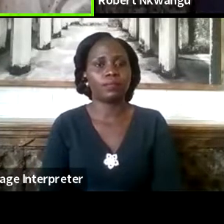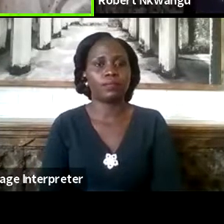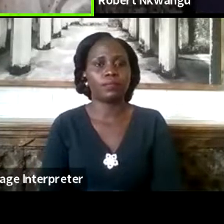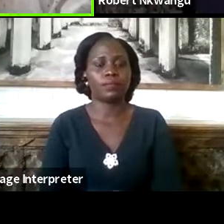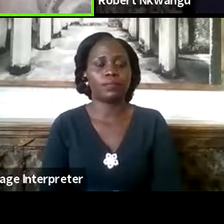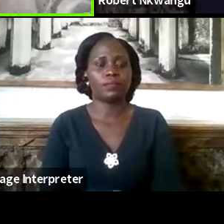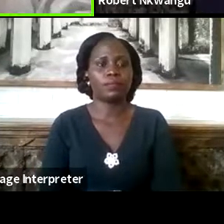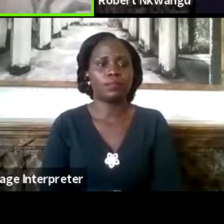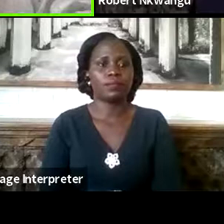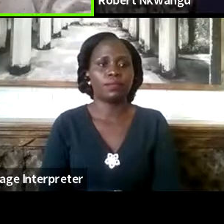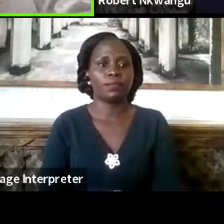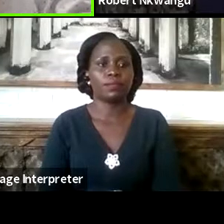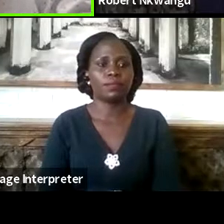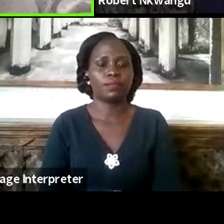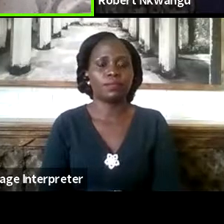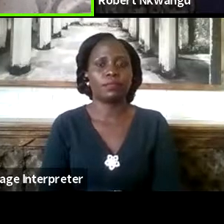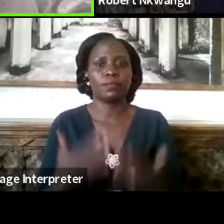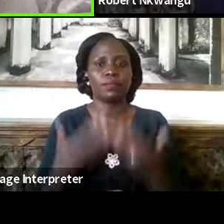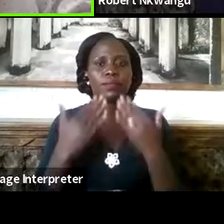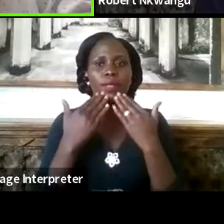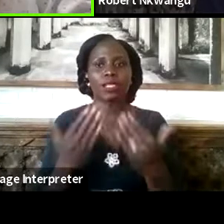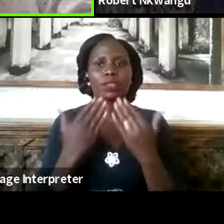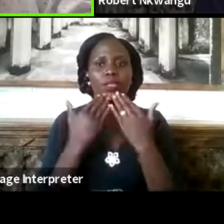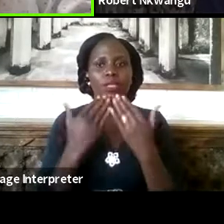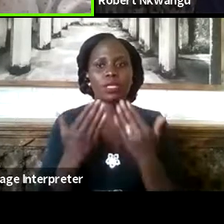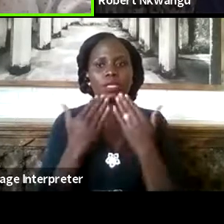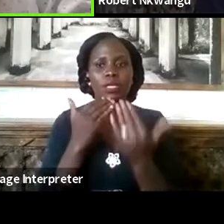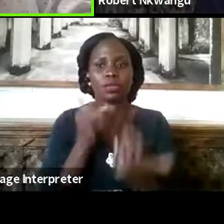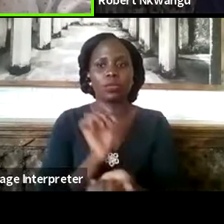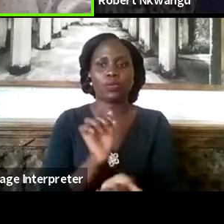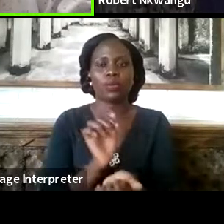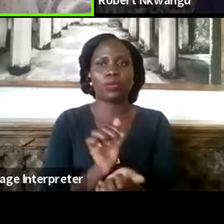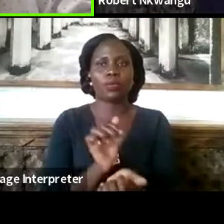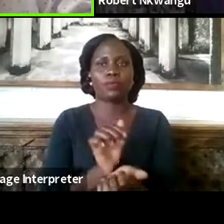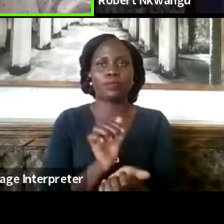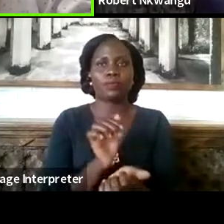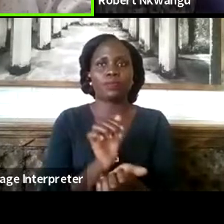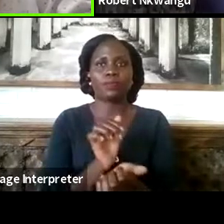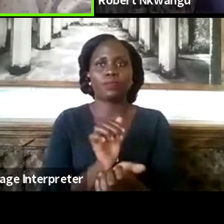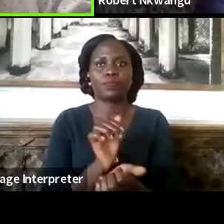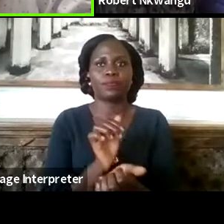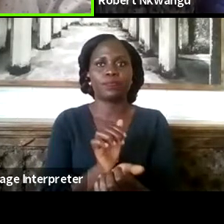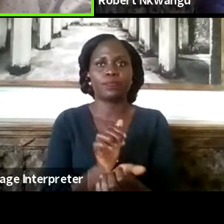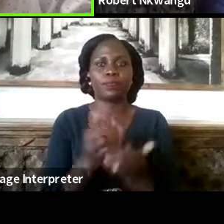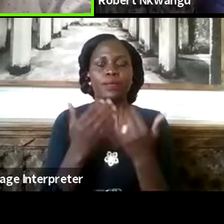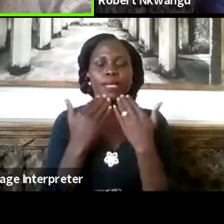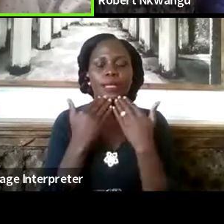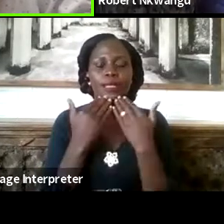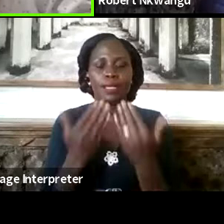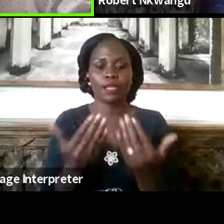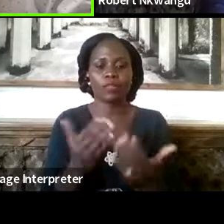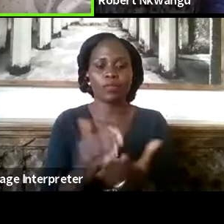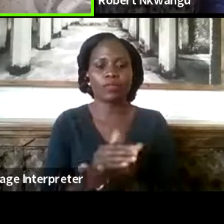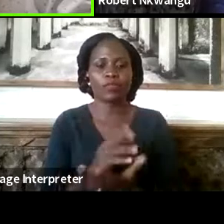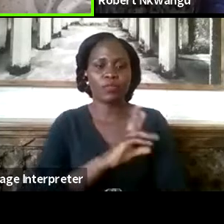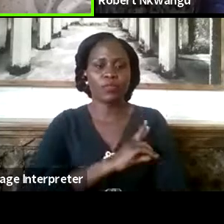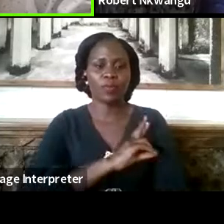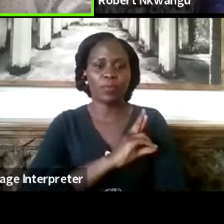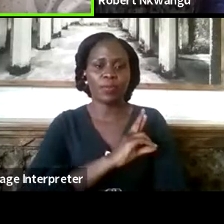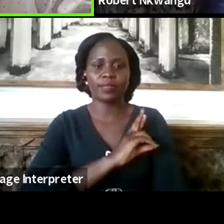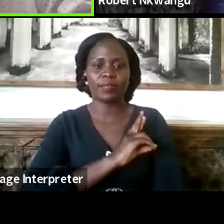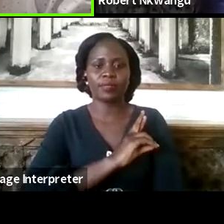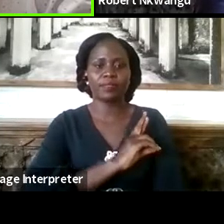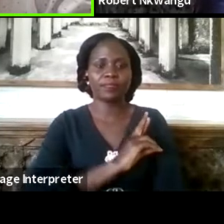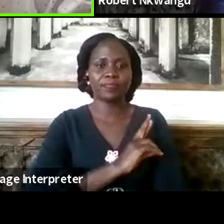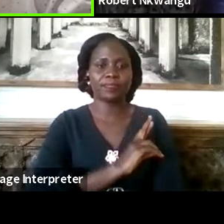Thank you, Paul, and thank you, Robert, for also making